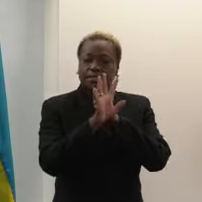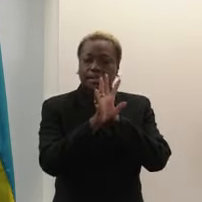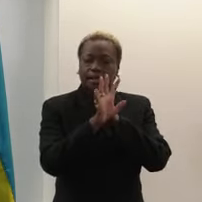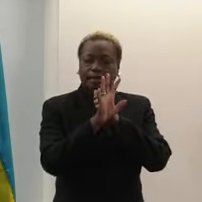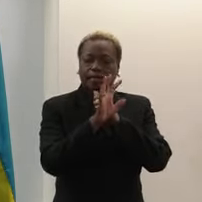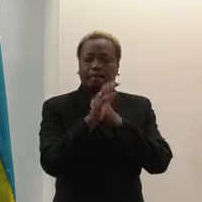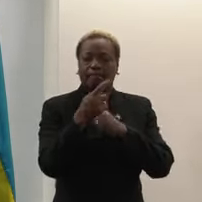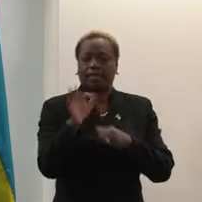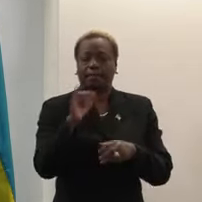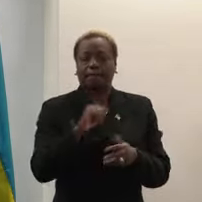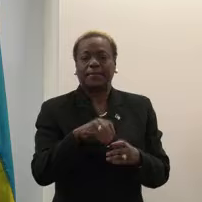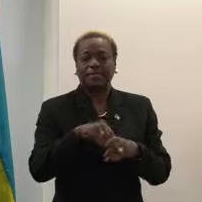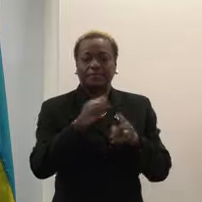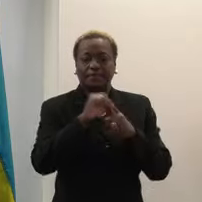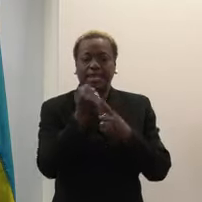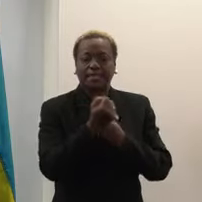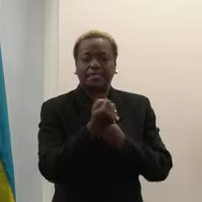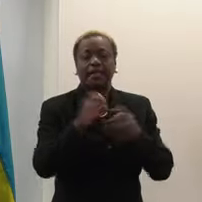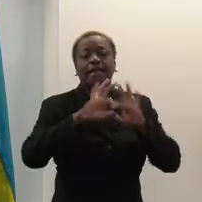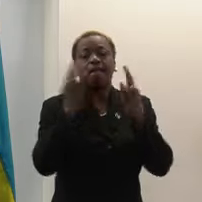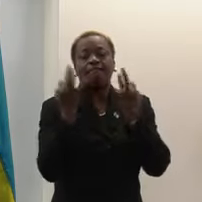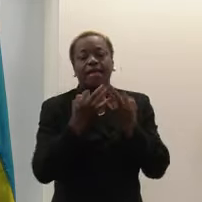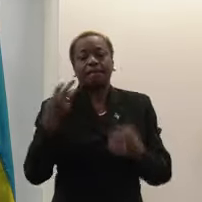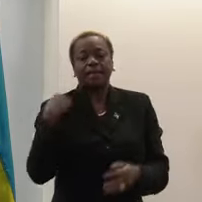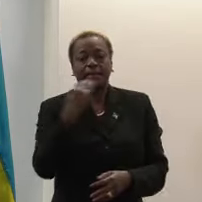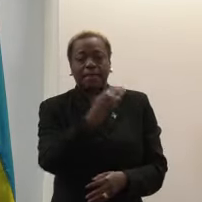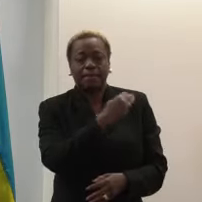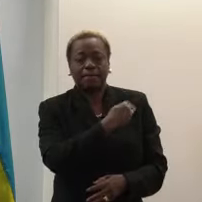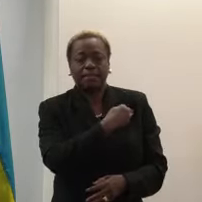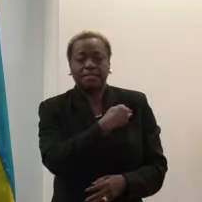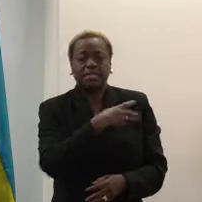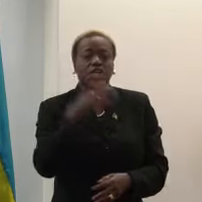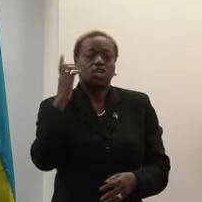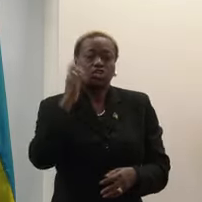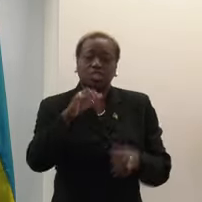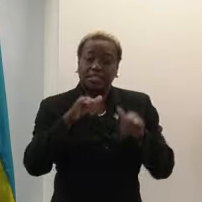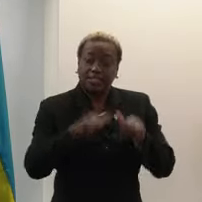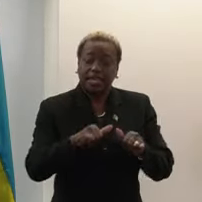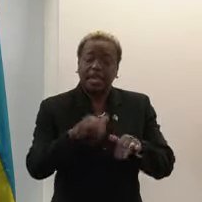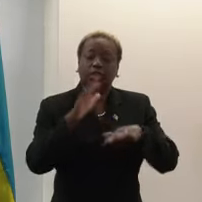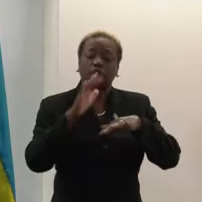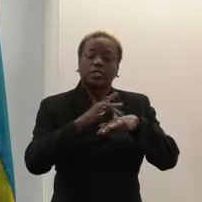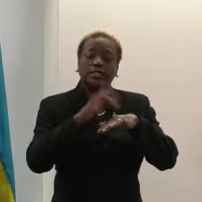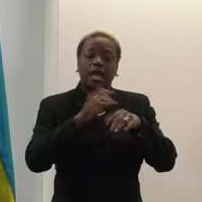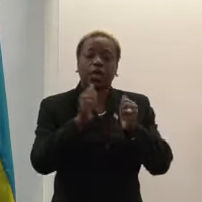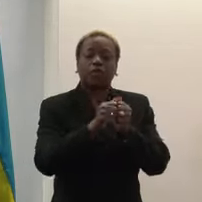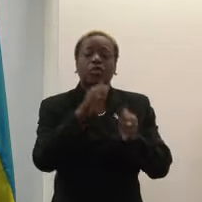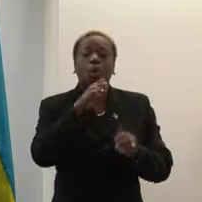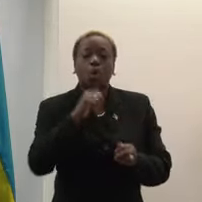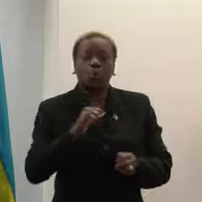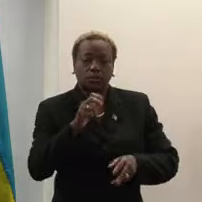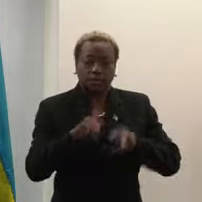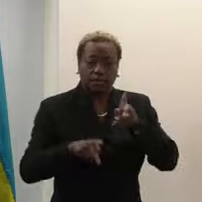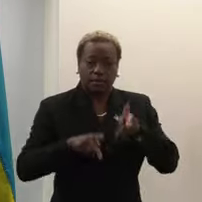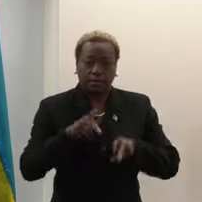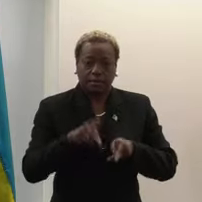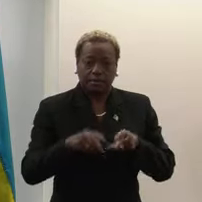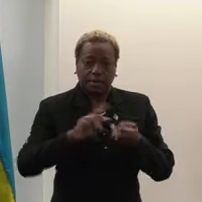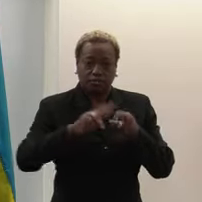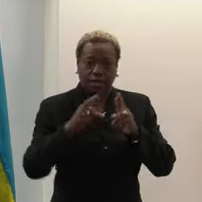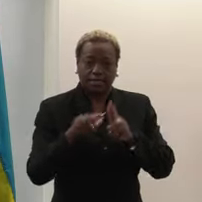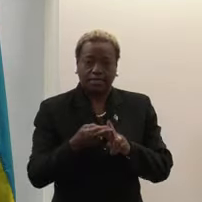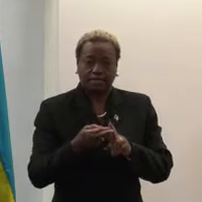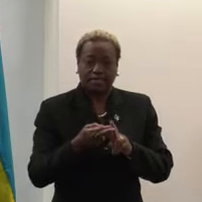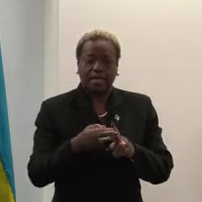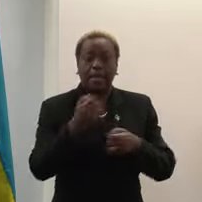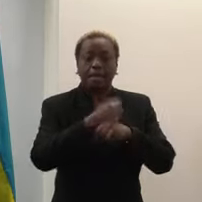society. Family members should stay in regular contact with older relatives. And